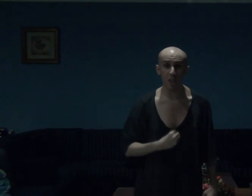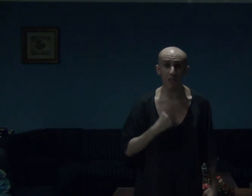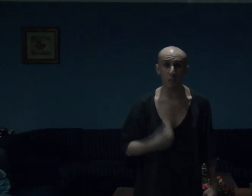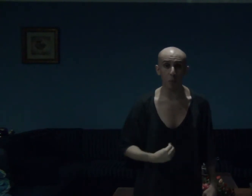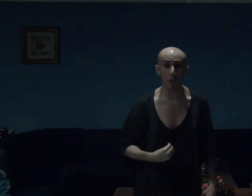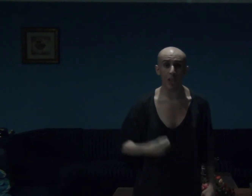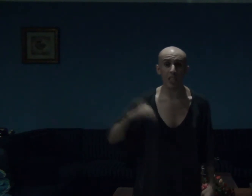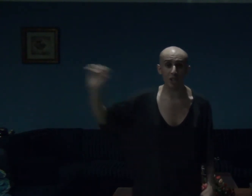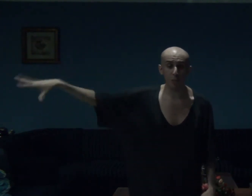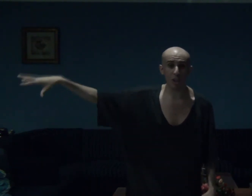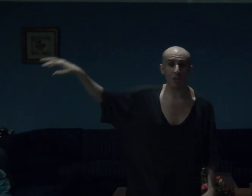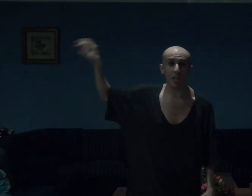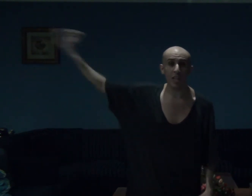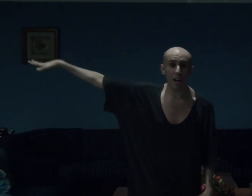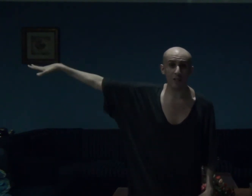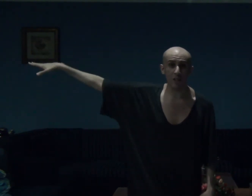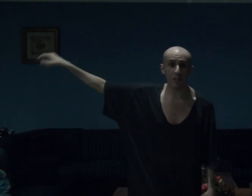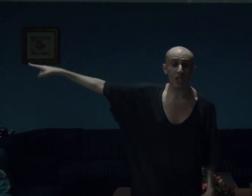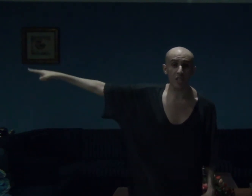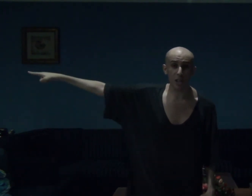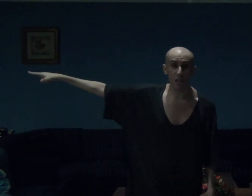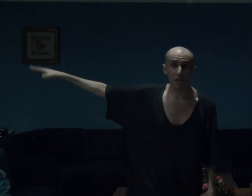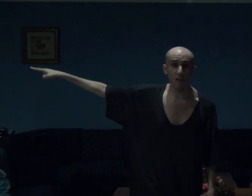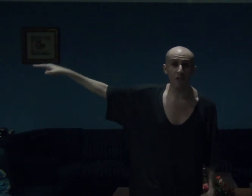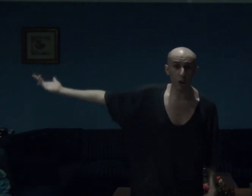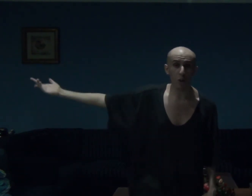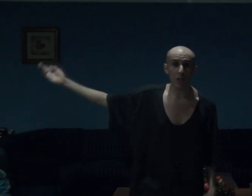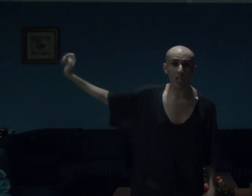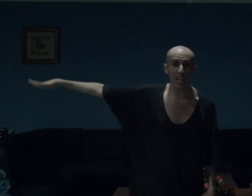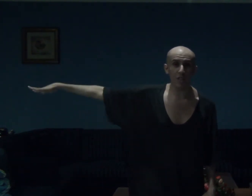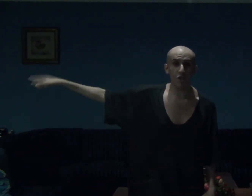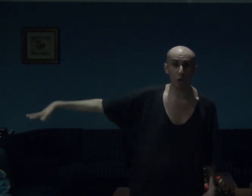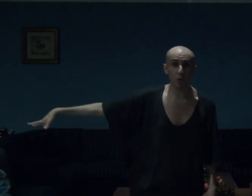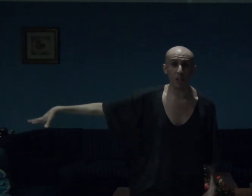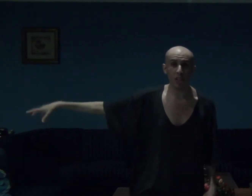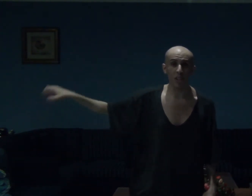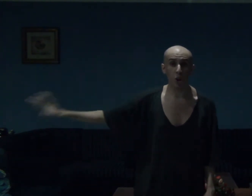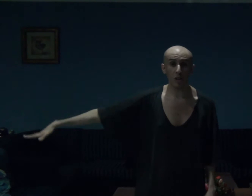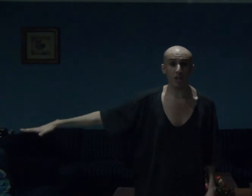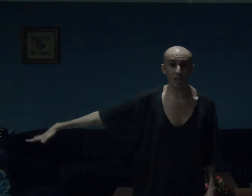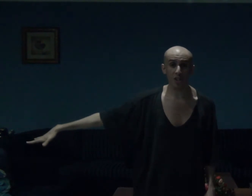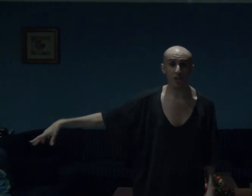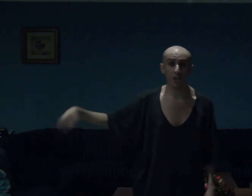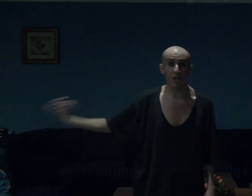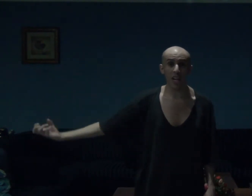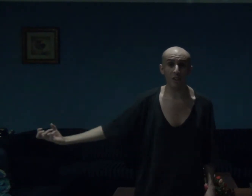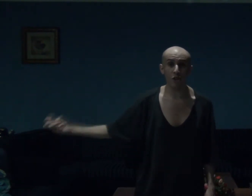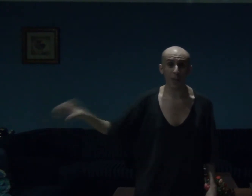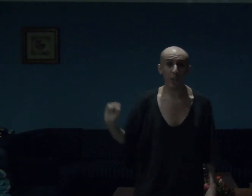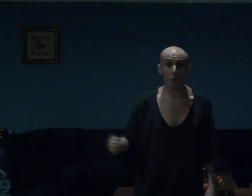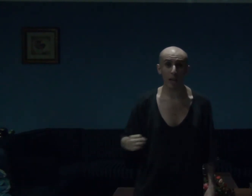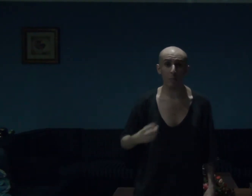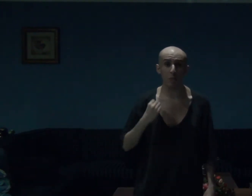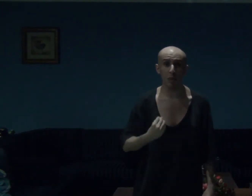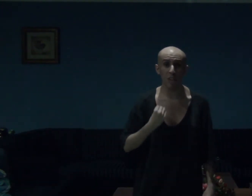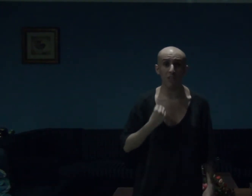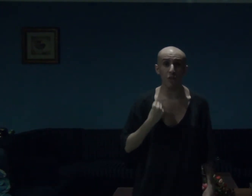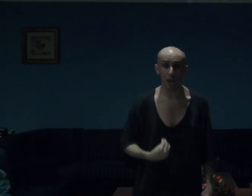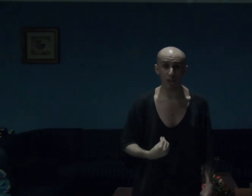beloved boy, especially after the death of Lori and Judith, Carl's sister, and Rick Grimes' beloved